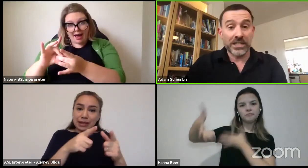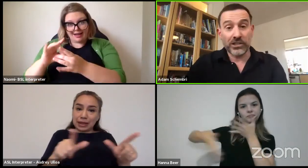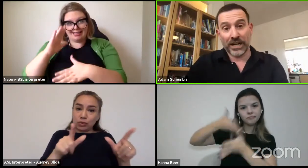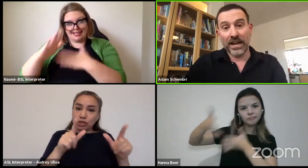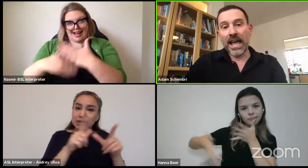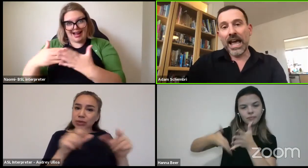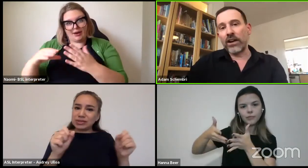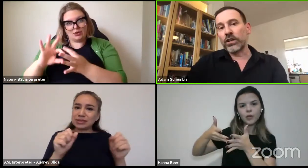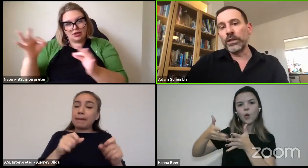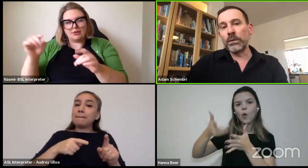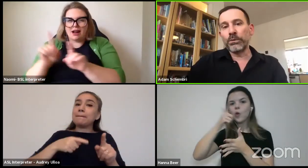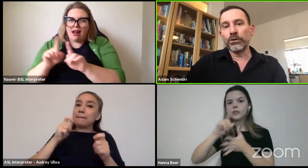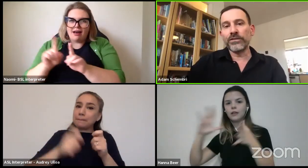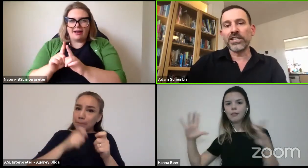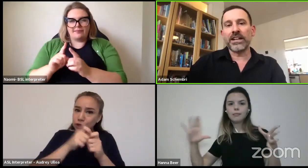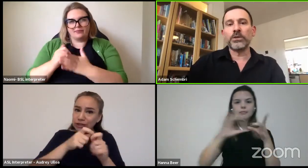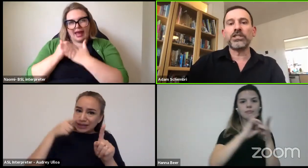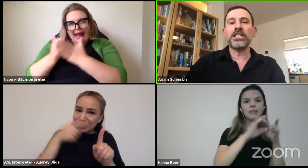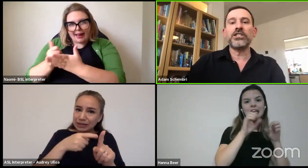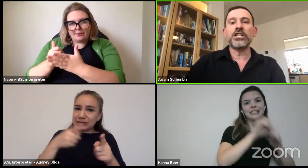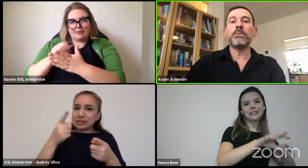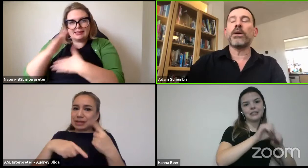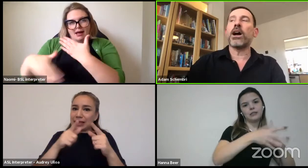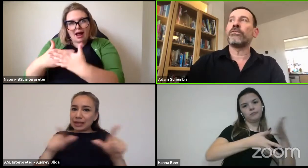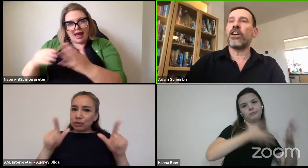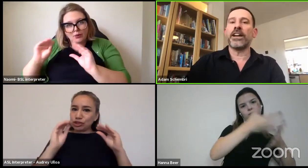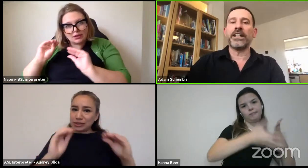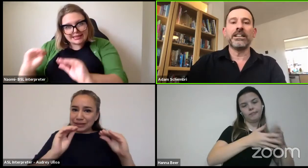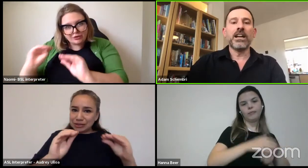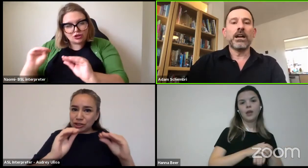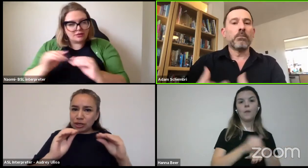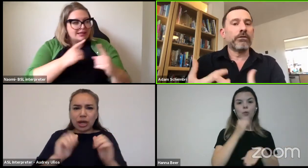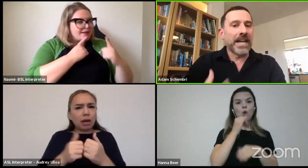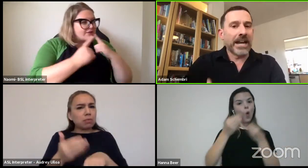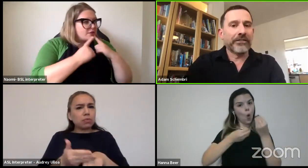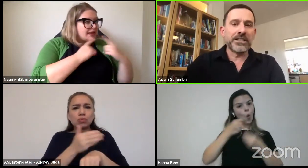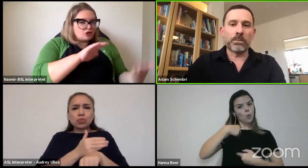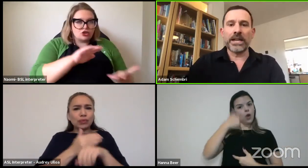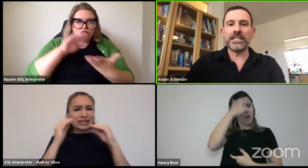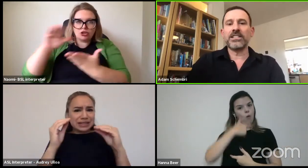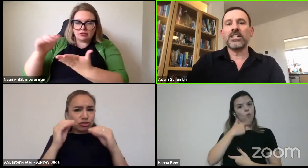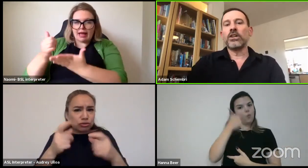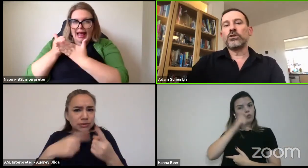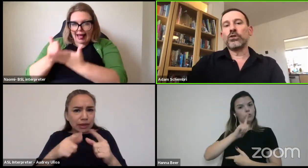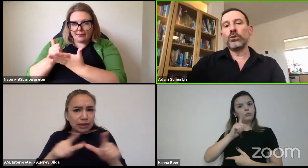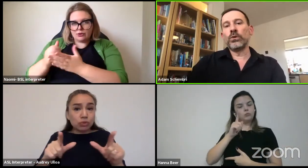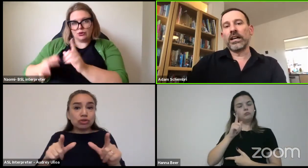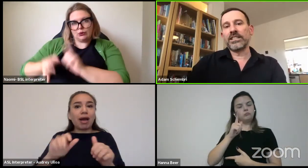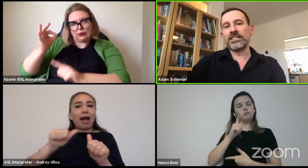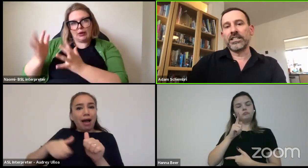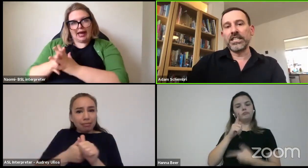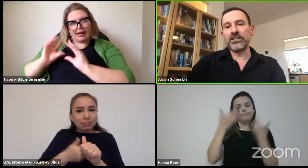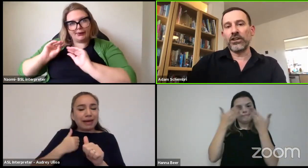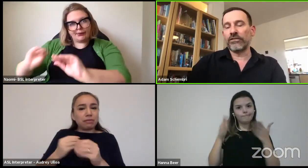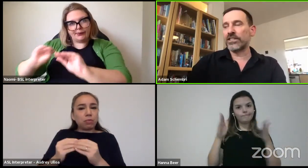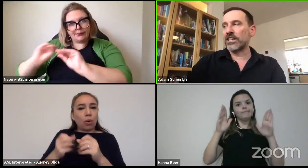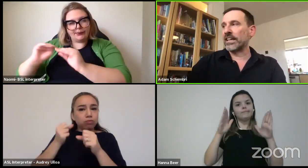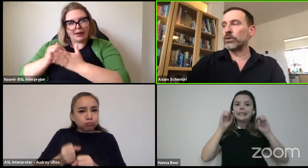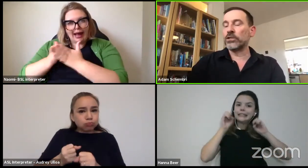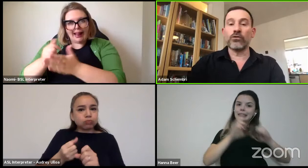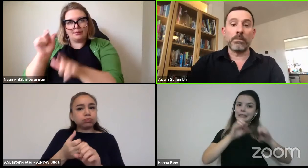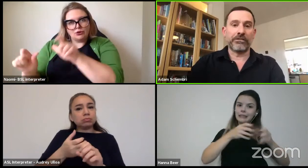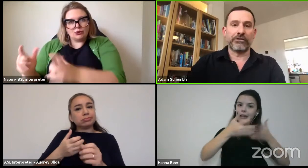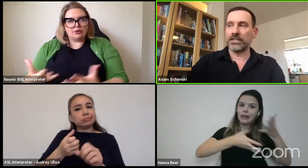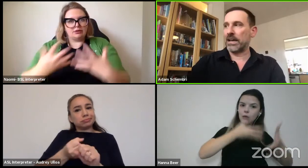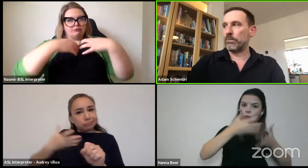language teaching. How can we improve sign language teaching by providing more of an evidence base to the teaching of sign